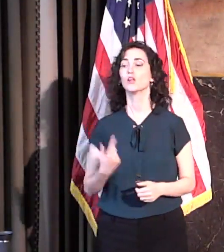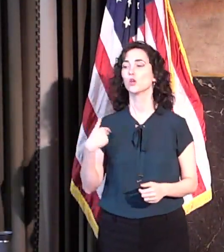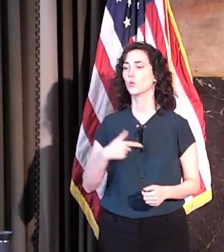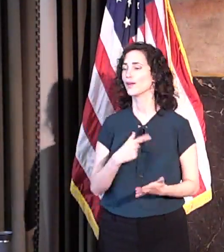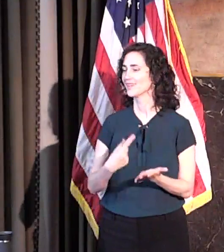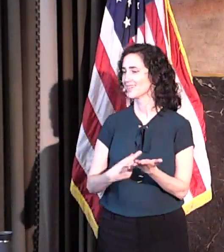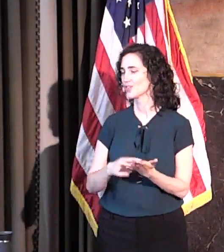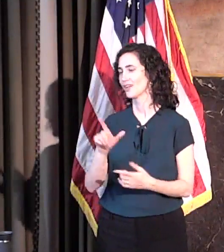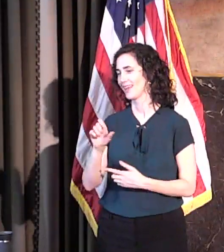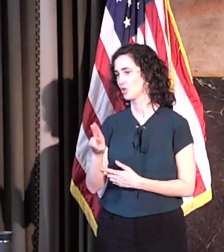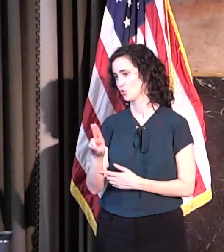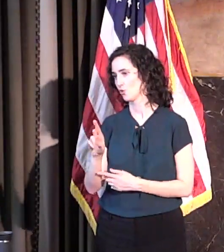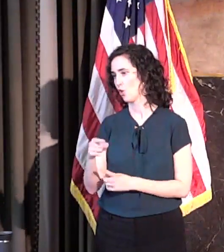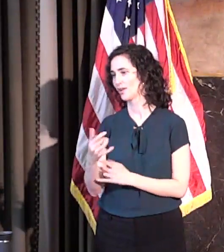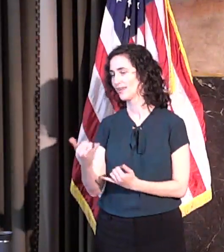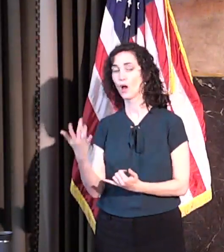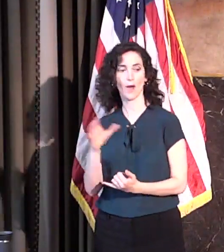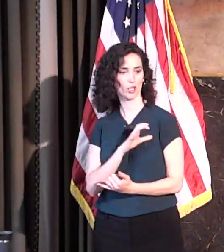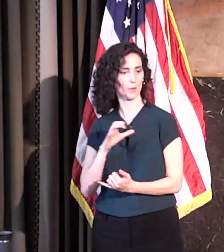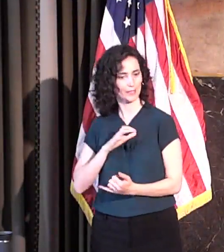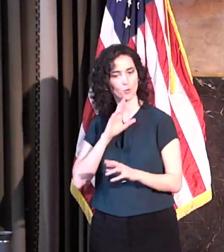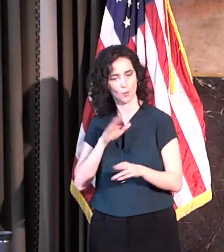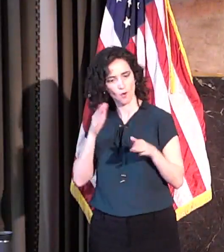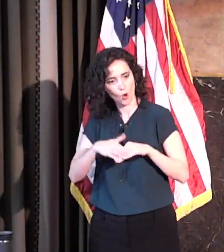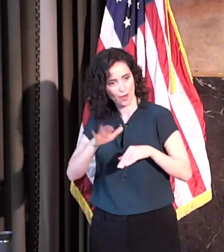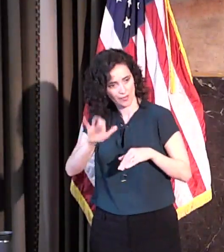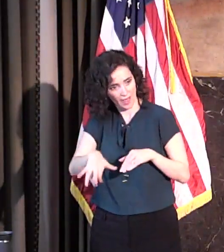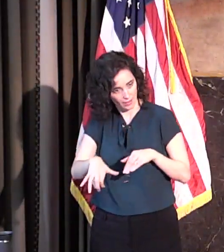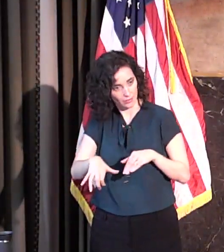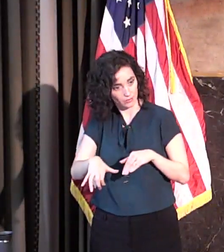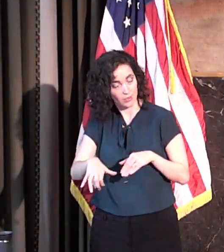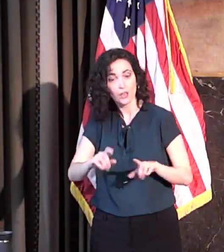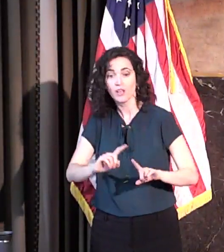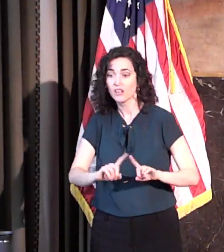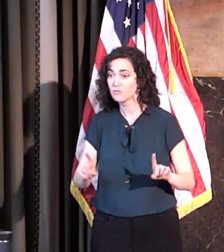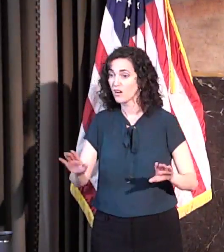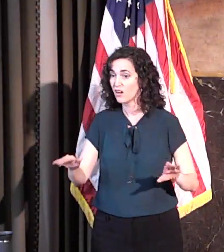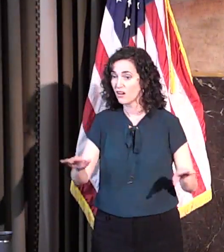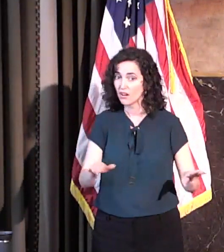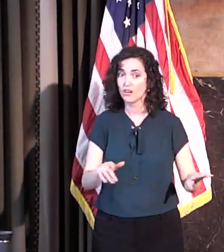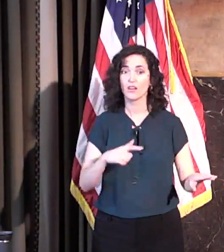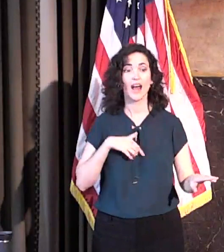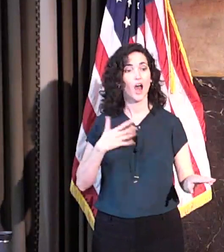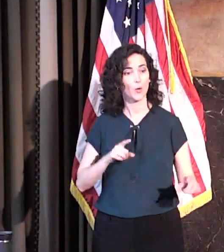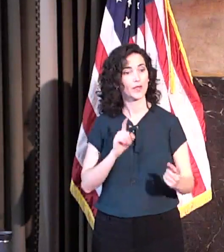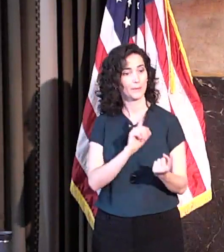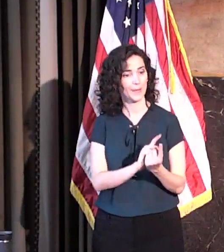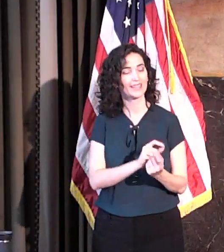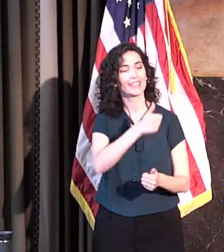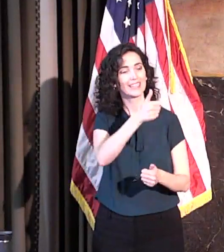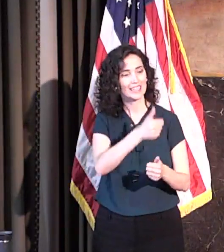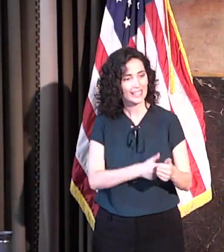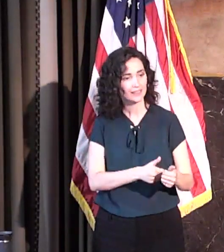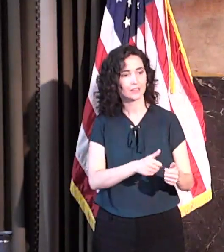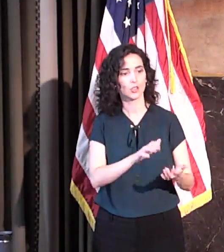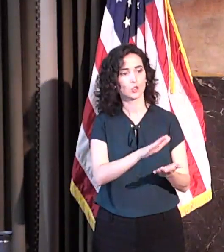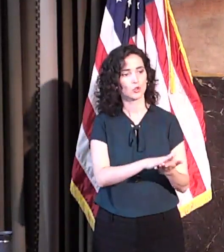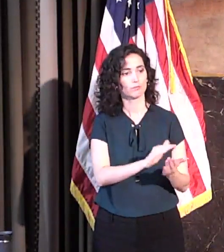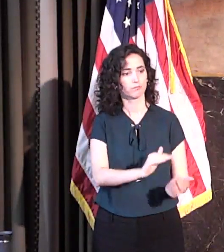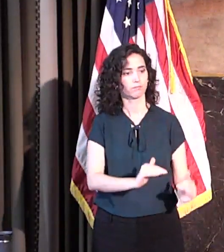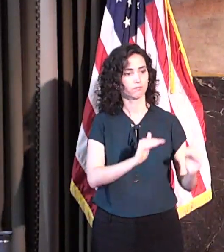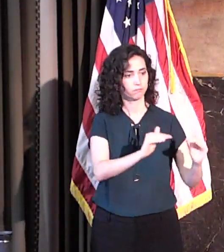the report and that's what the committee is focusing on right now. But I've also met with every system president of